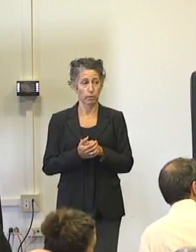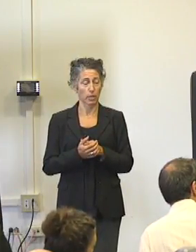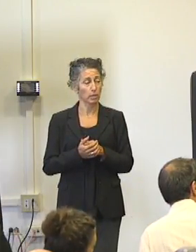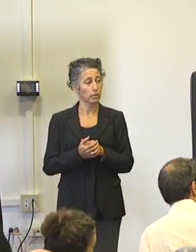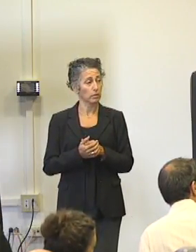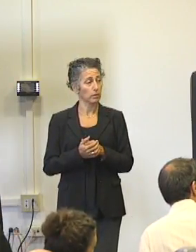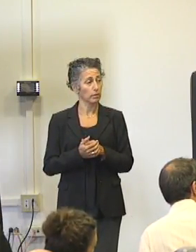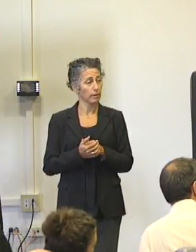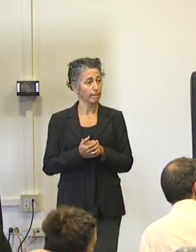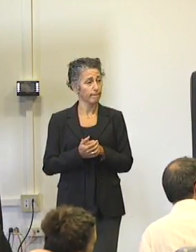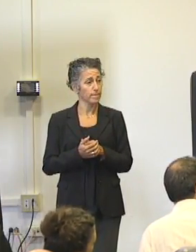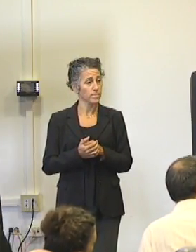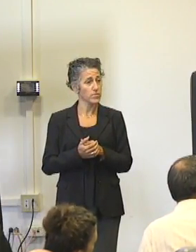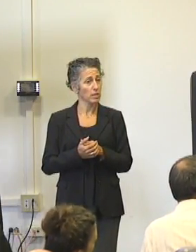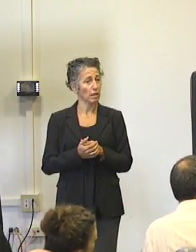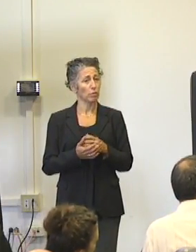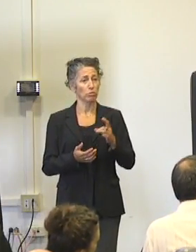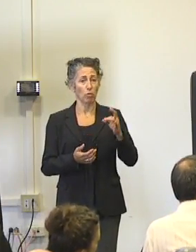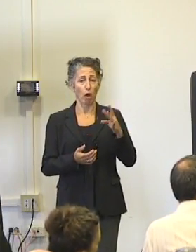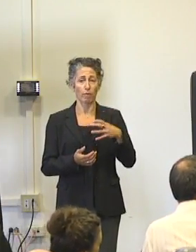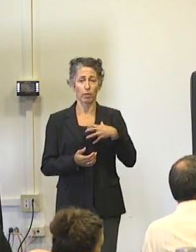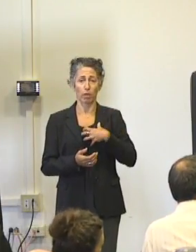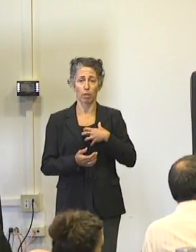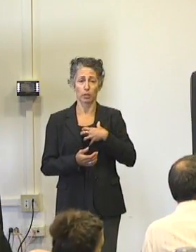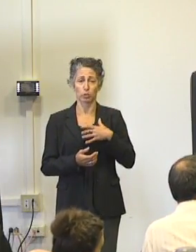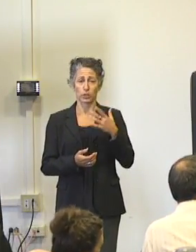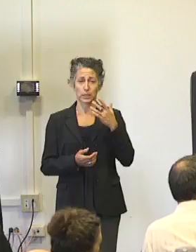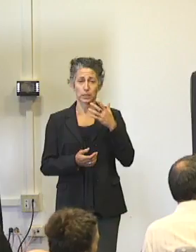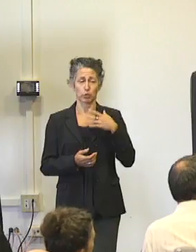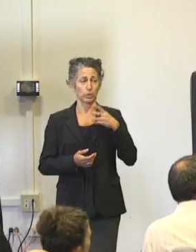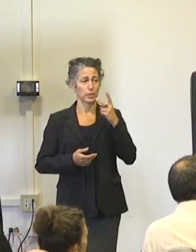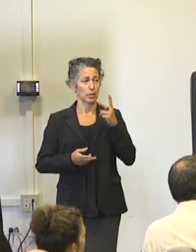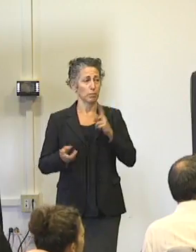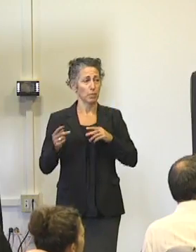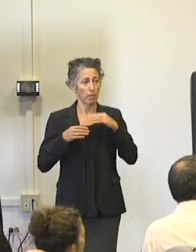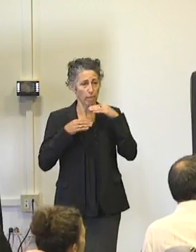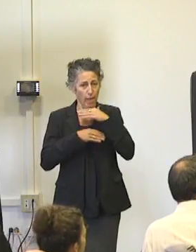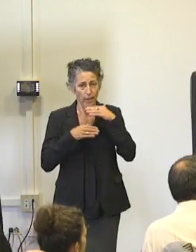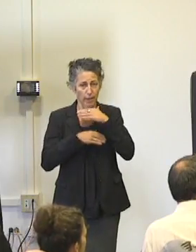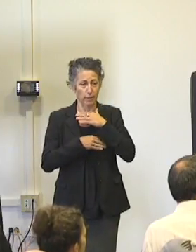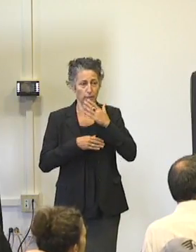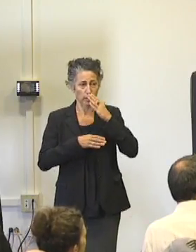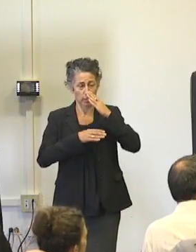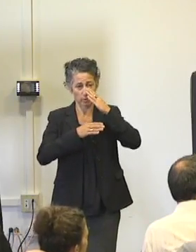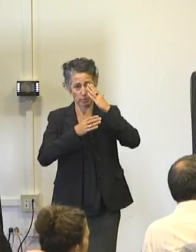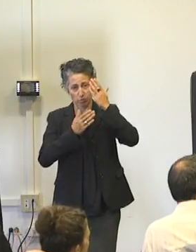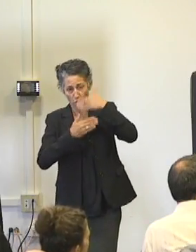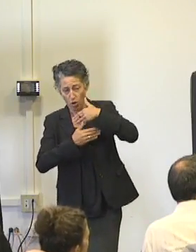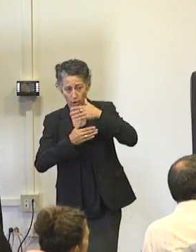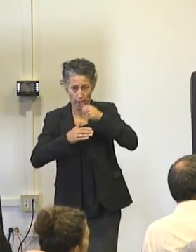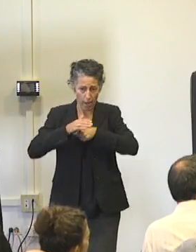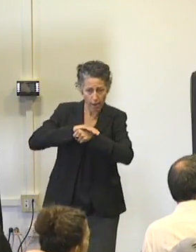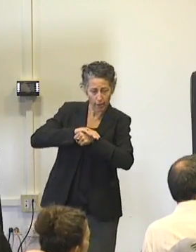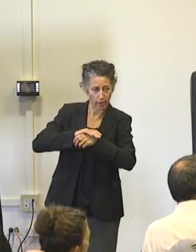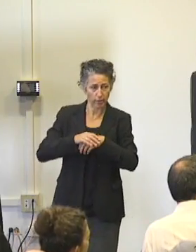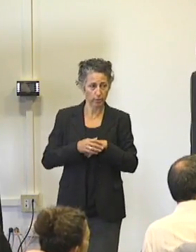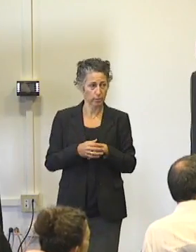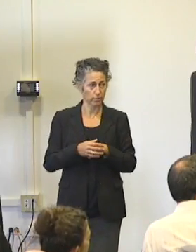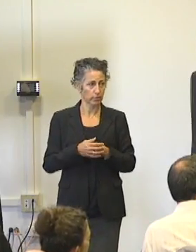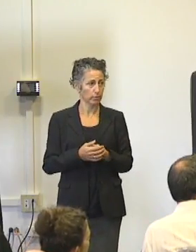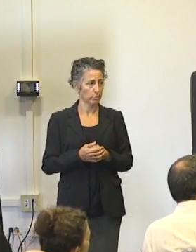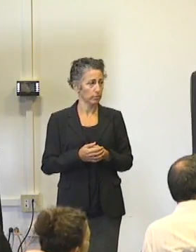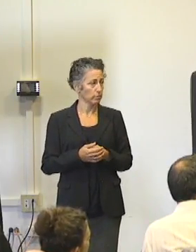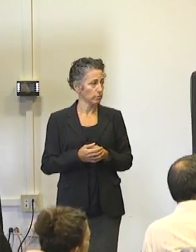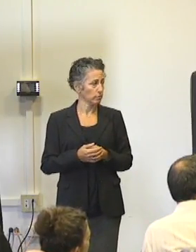to see the stealth and the dishonesty and the going around the backs of people. So that's what I say on that. And then on the question of the South, I thought that was such an